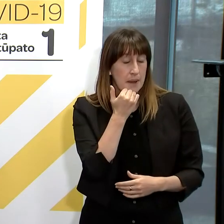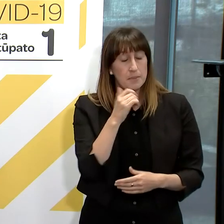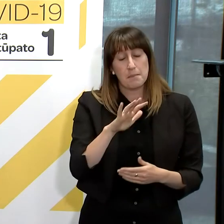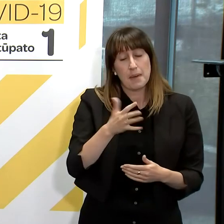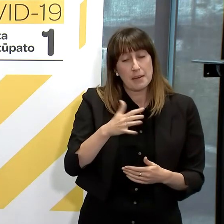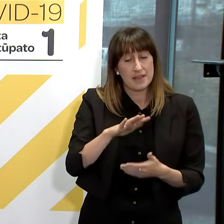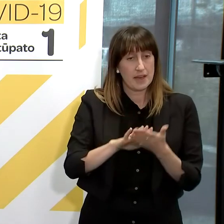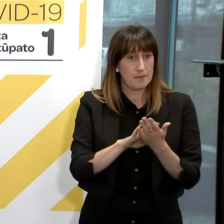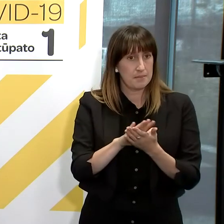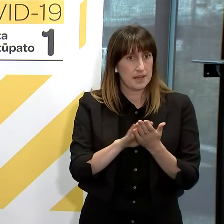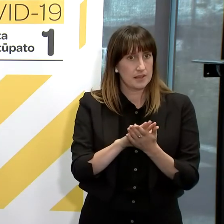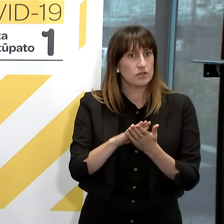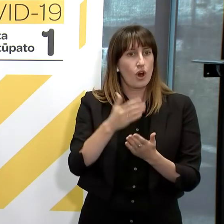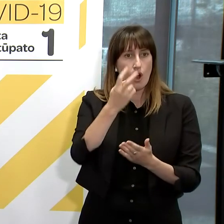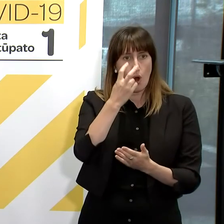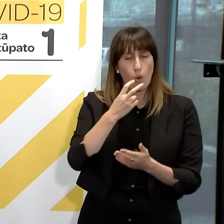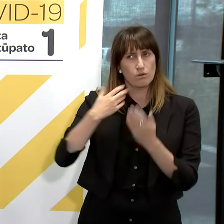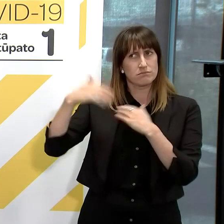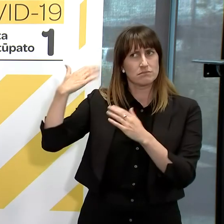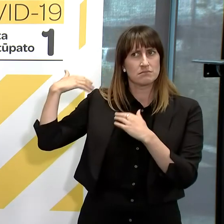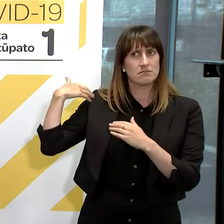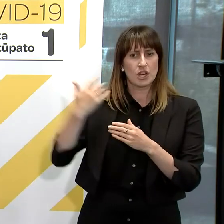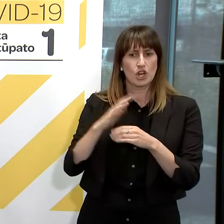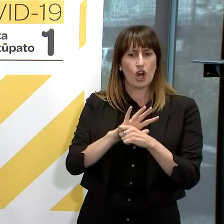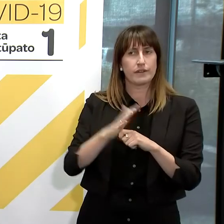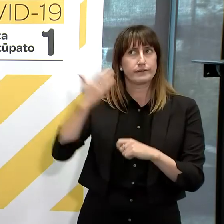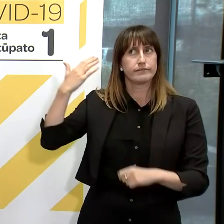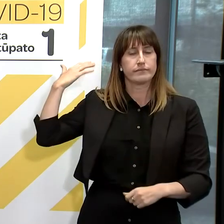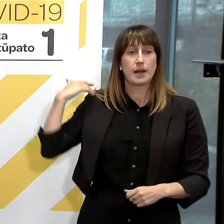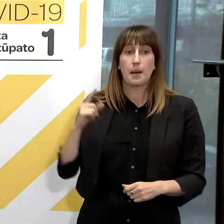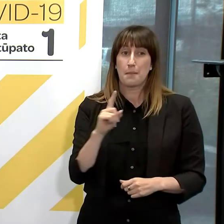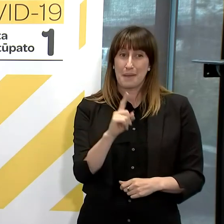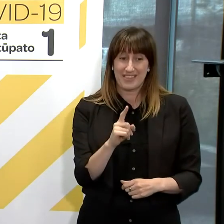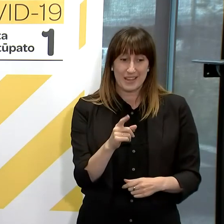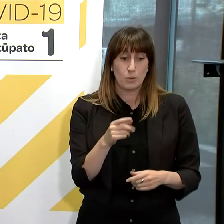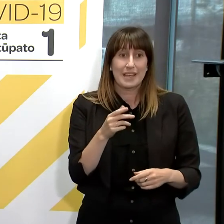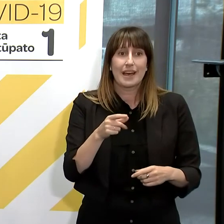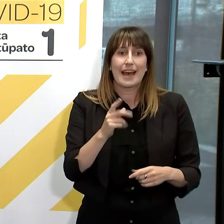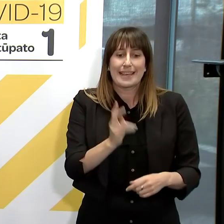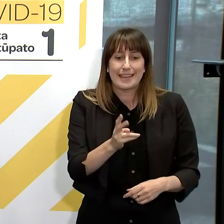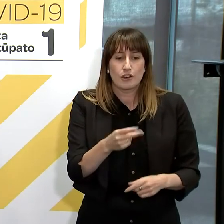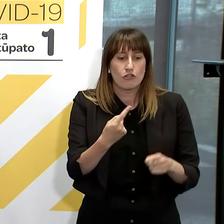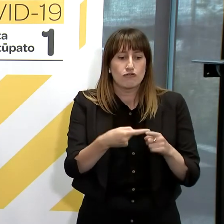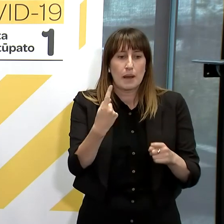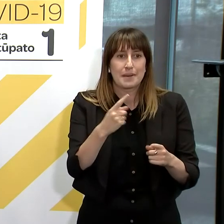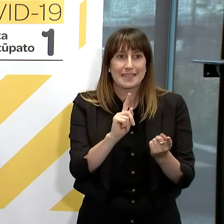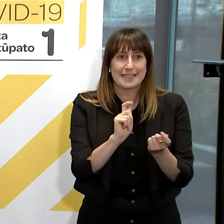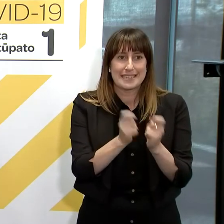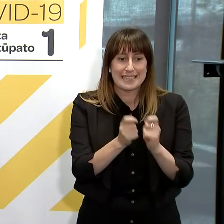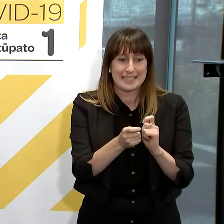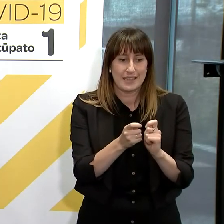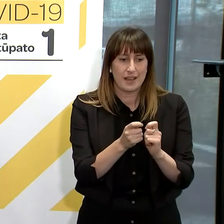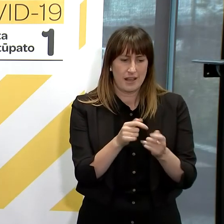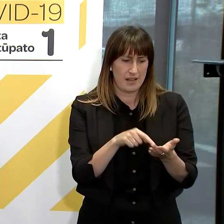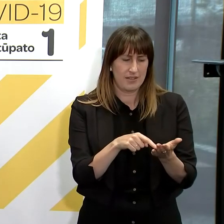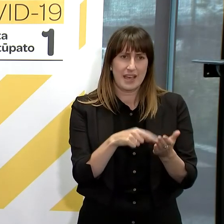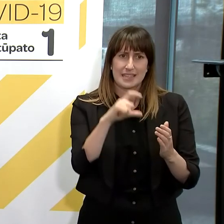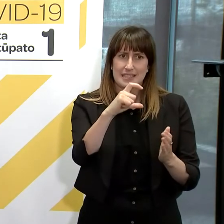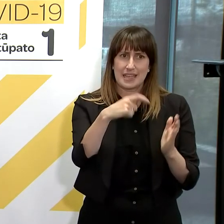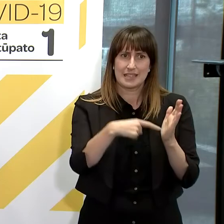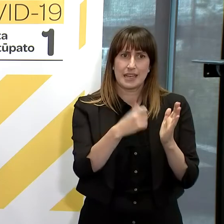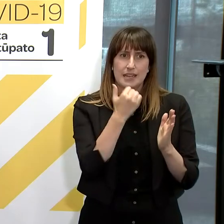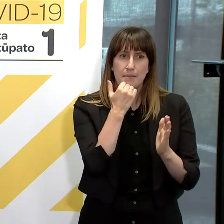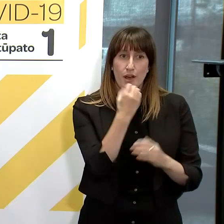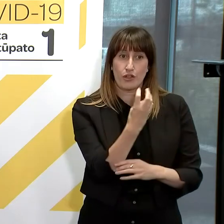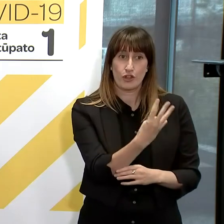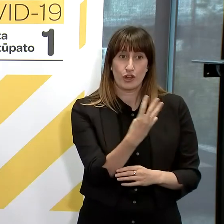further rapid test has returned a CT value of 33, indicating the case is active.